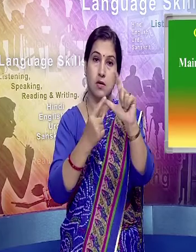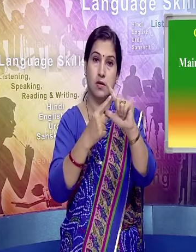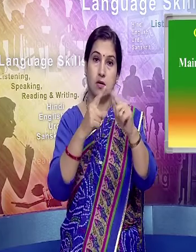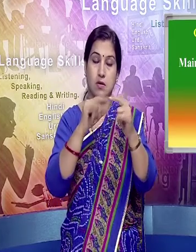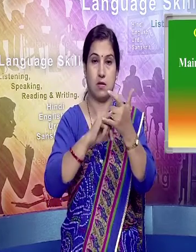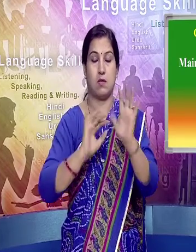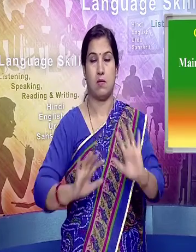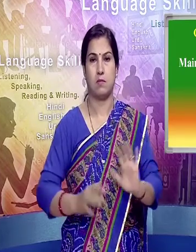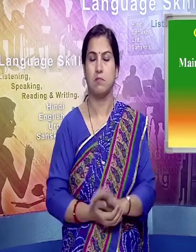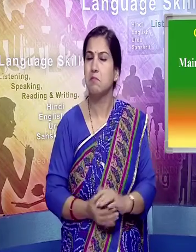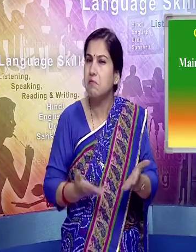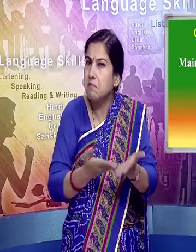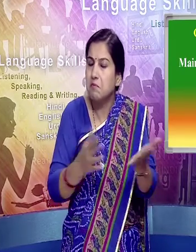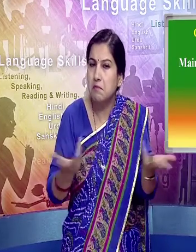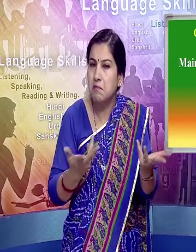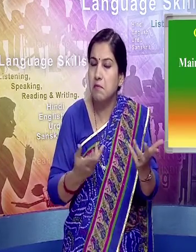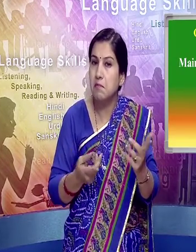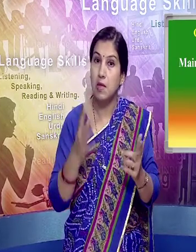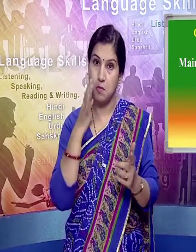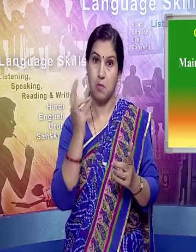Carbohydrates are the main source of energy.